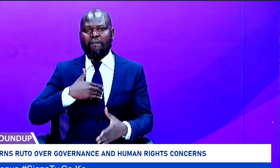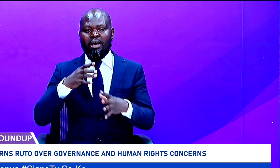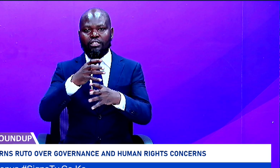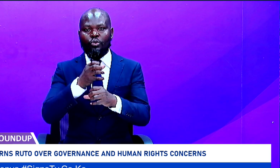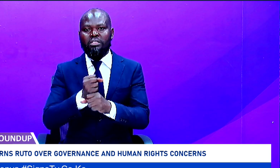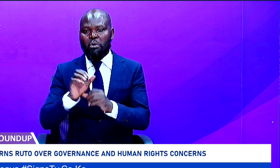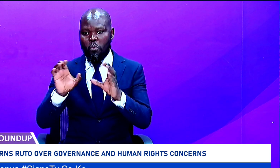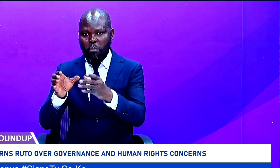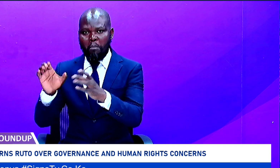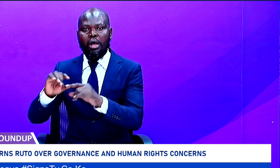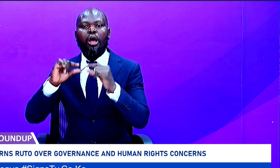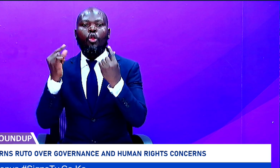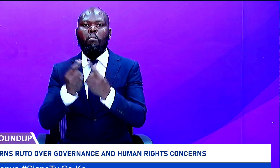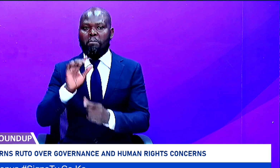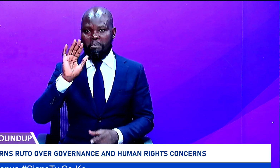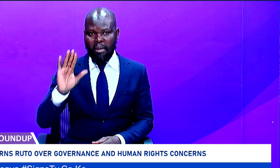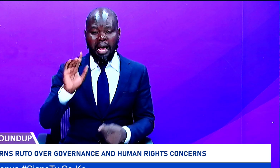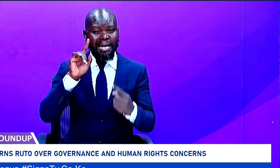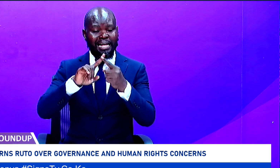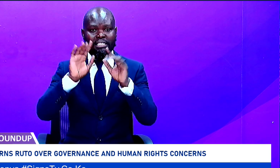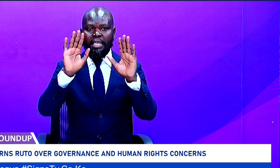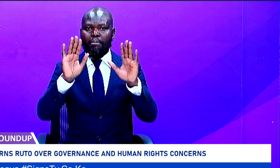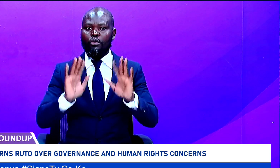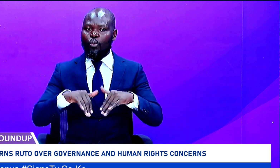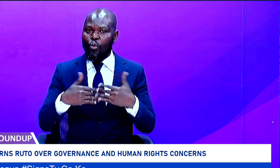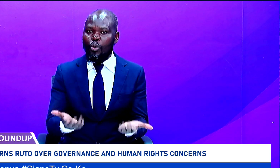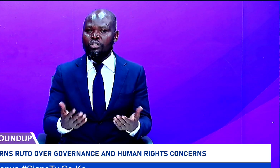address accusations regarding its alleged association with